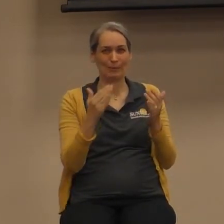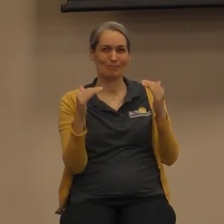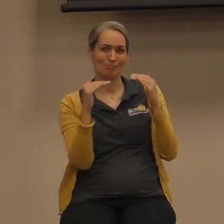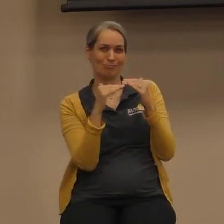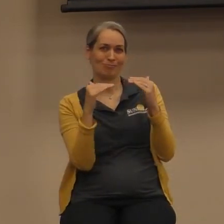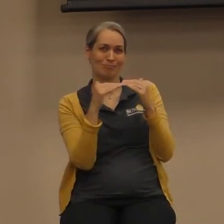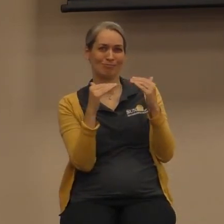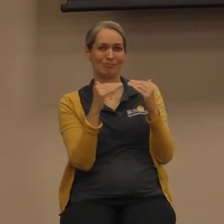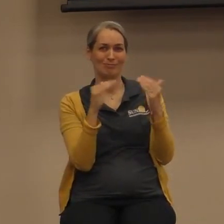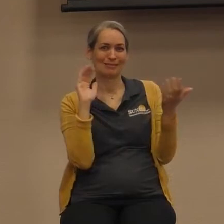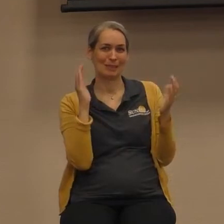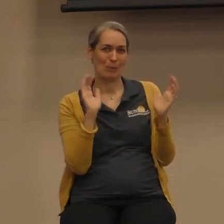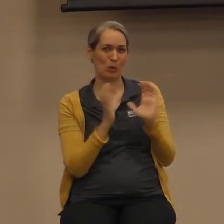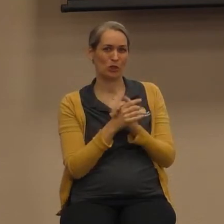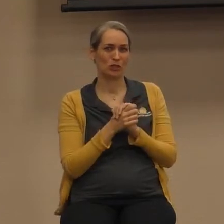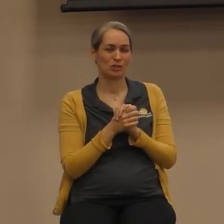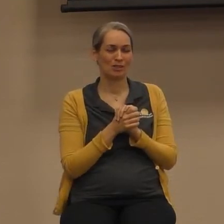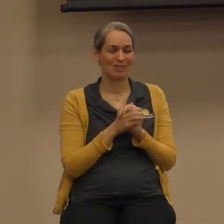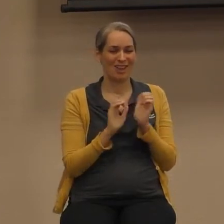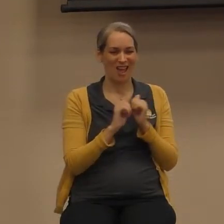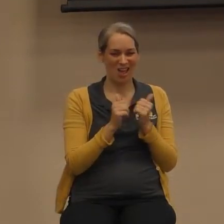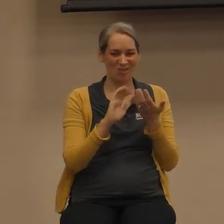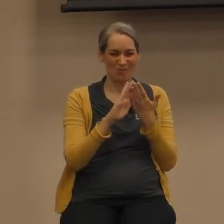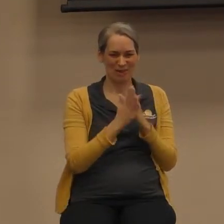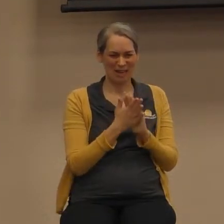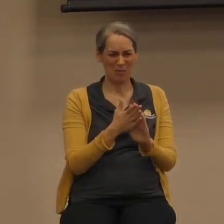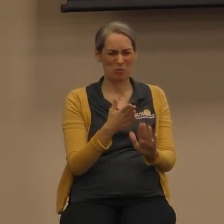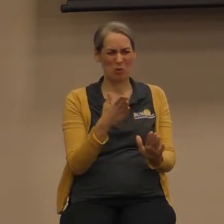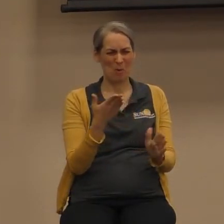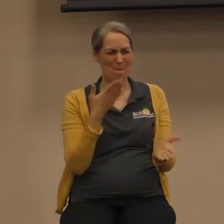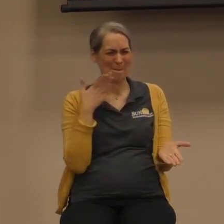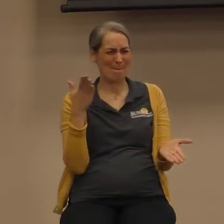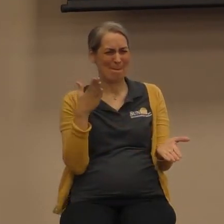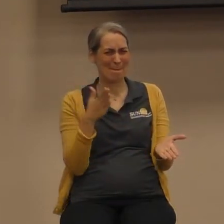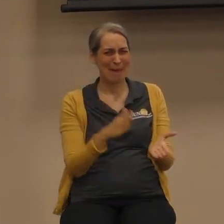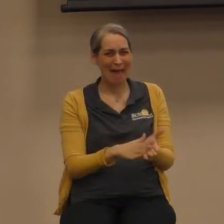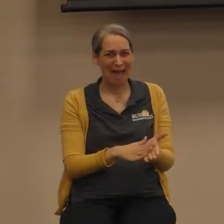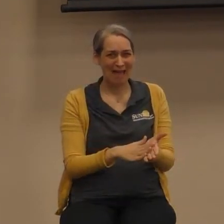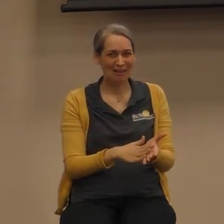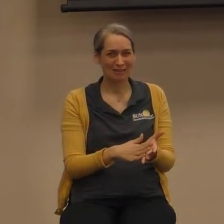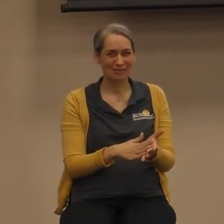here. How did it get so bad? How did it get so bad?